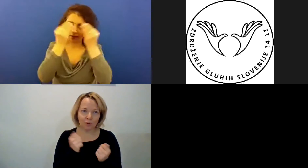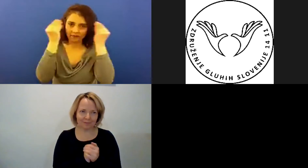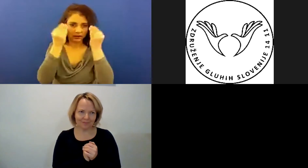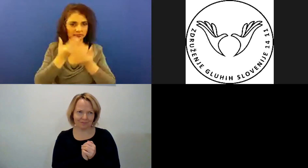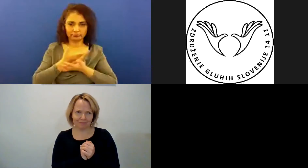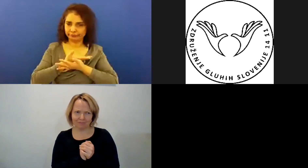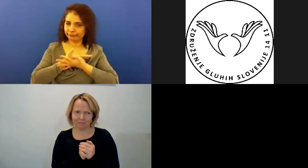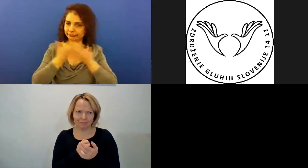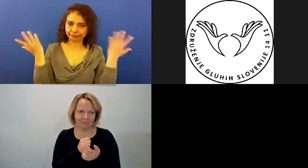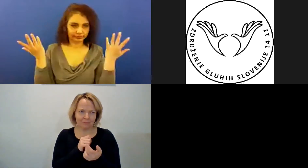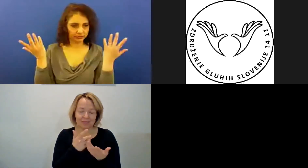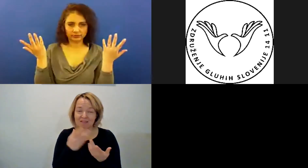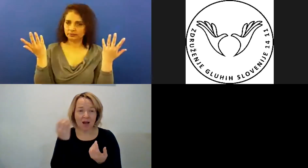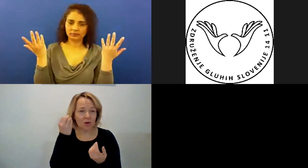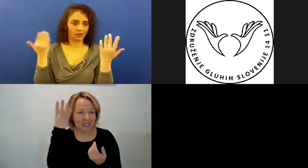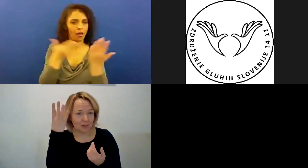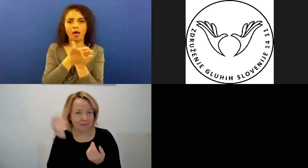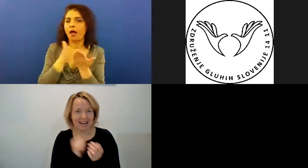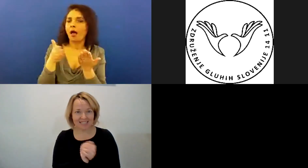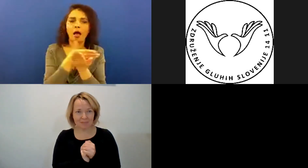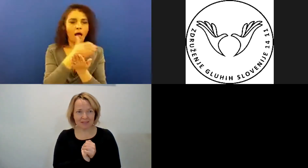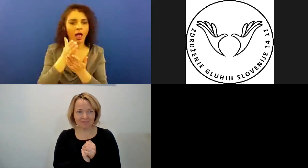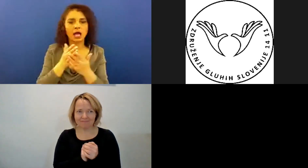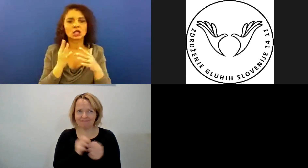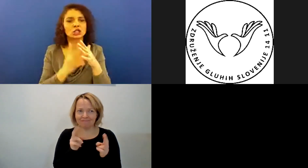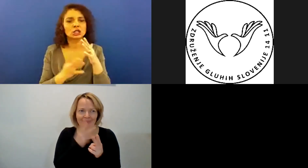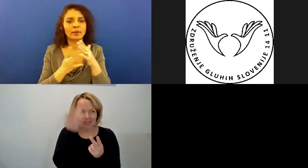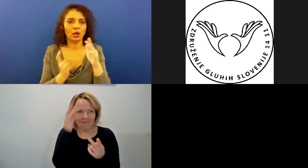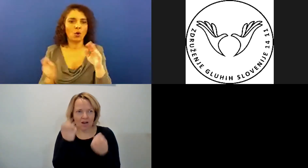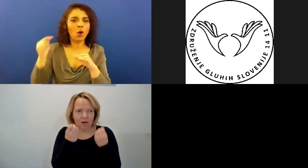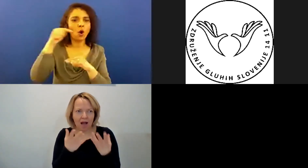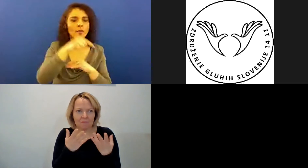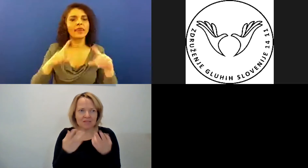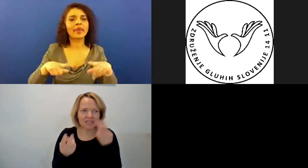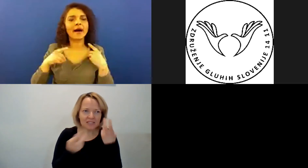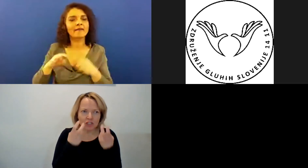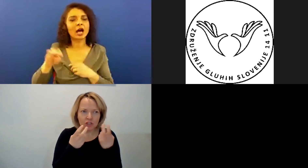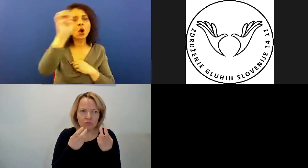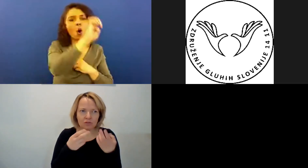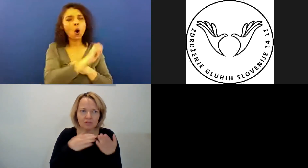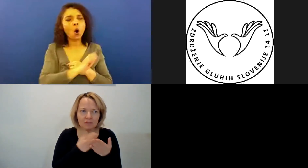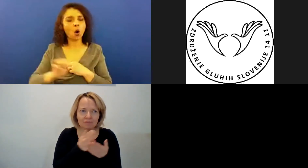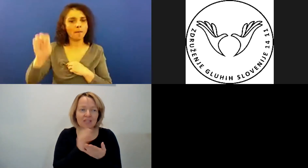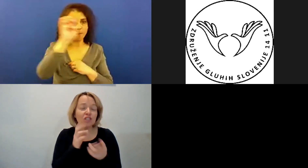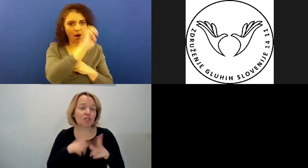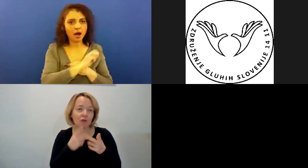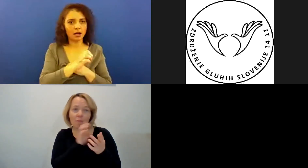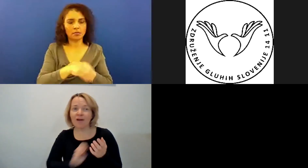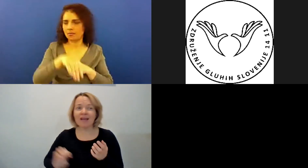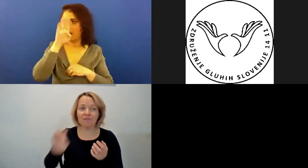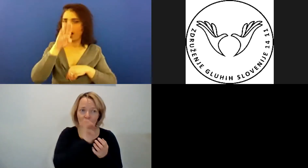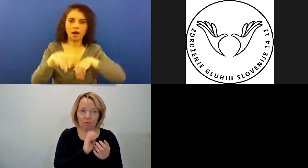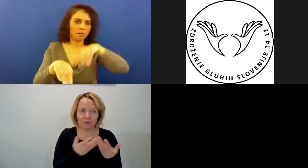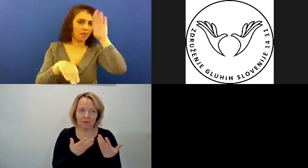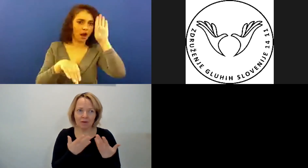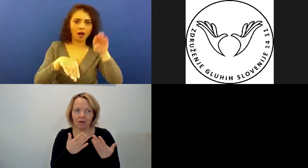is the culture of deaf Romas. Most of them were not educated at all. They've been